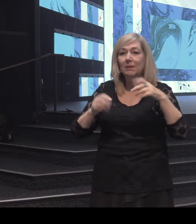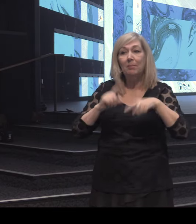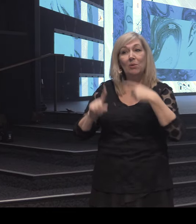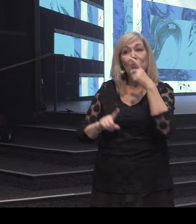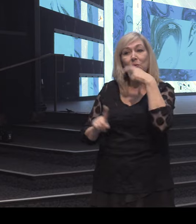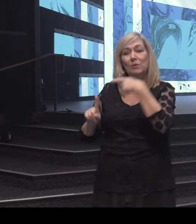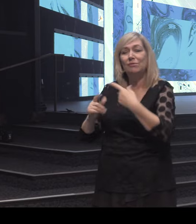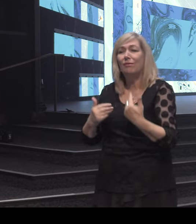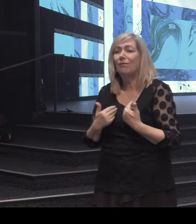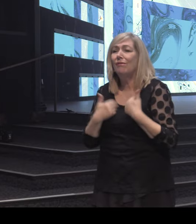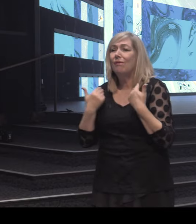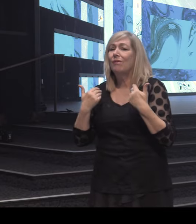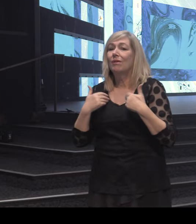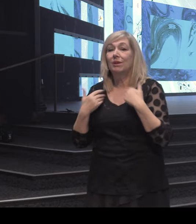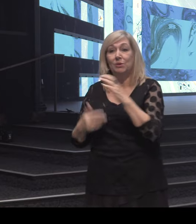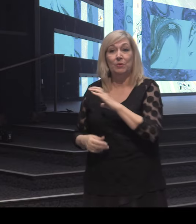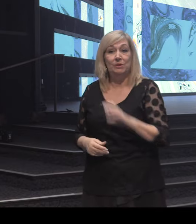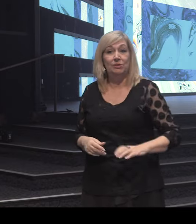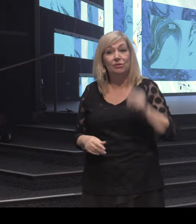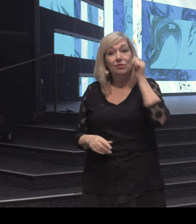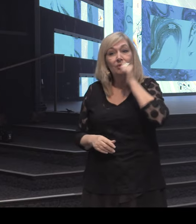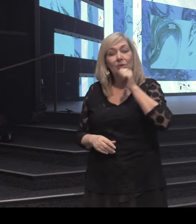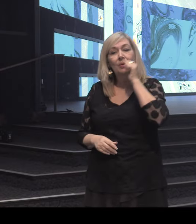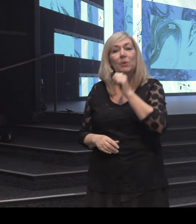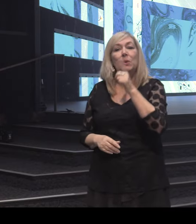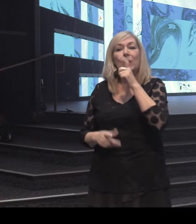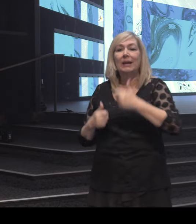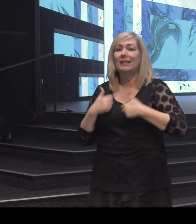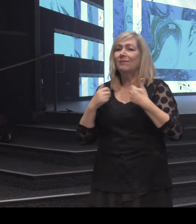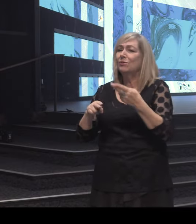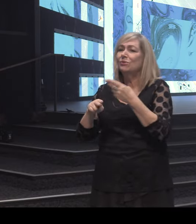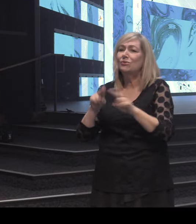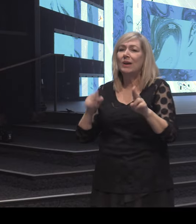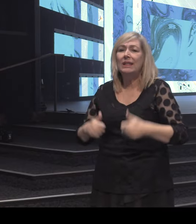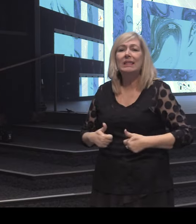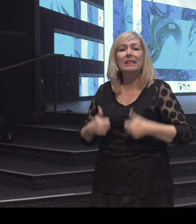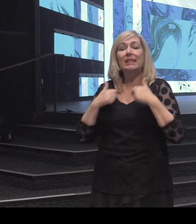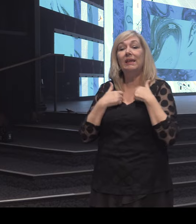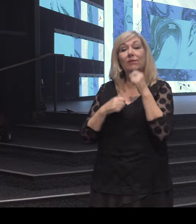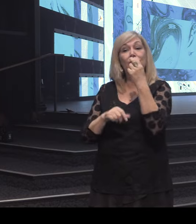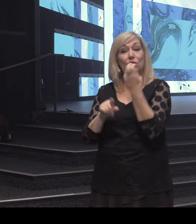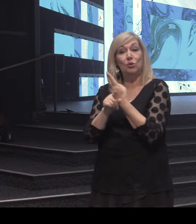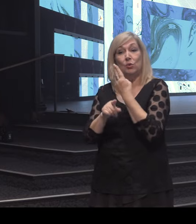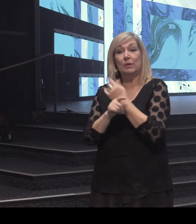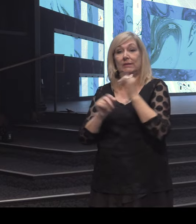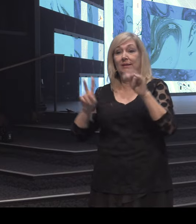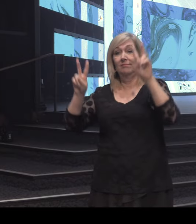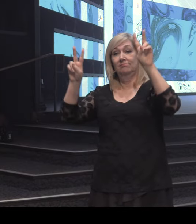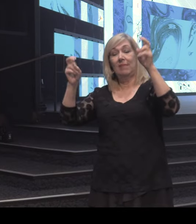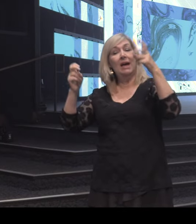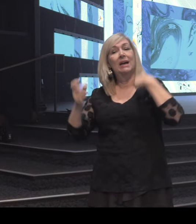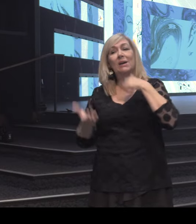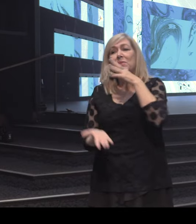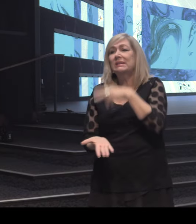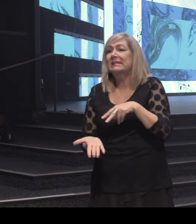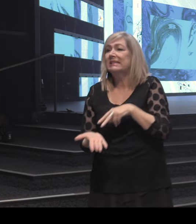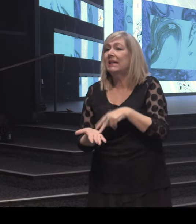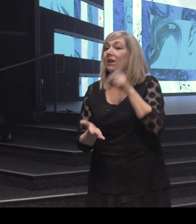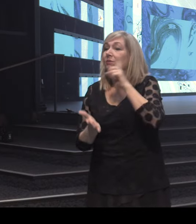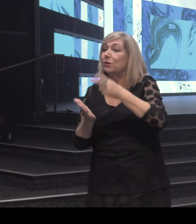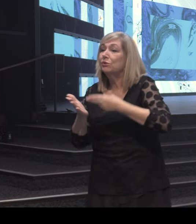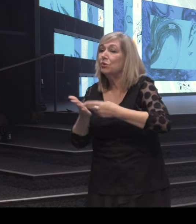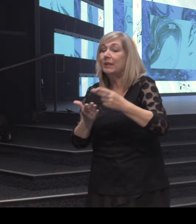young Christian girl who lived throughout her short life by the motto, I will stand for truth even if